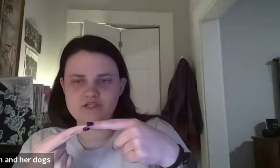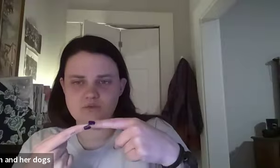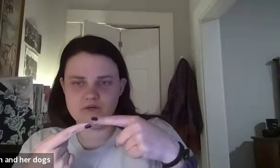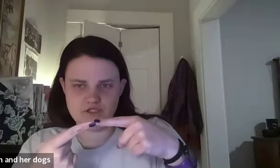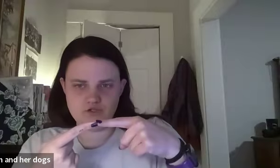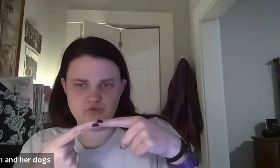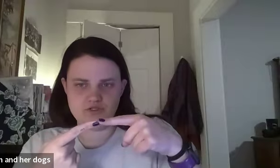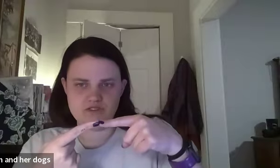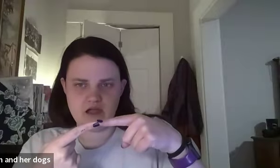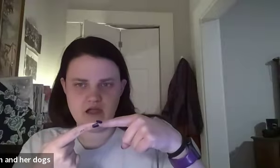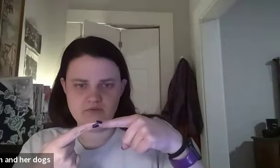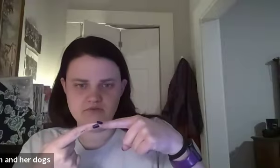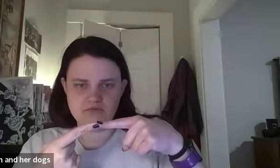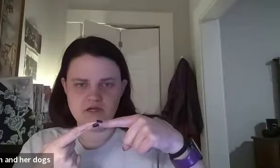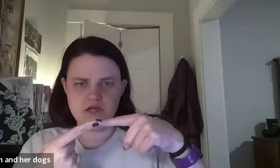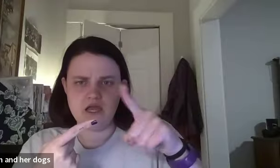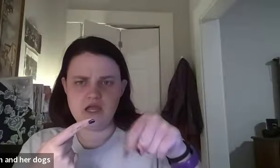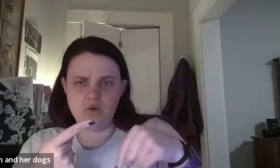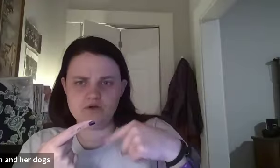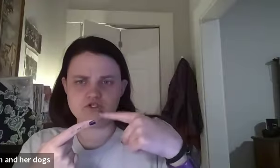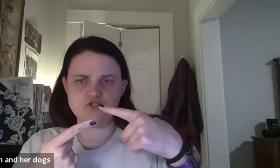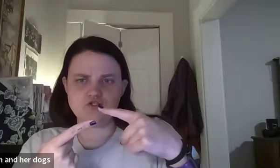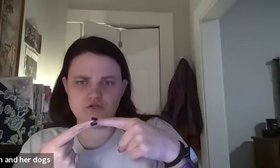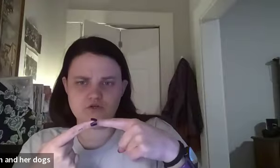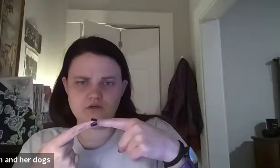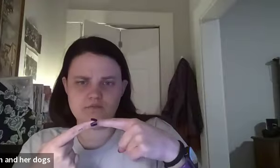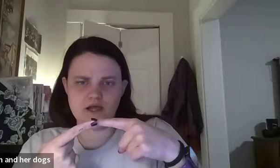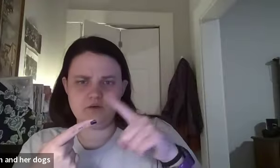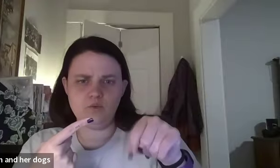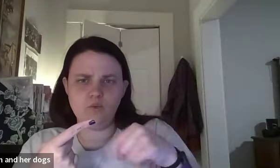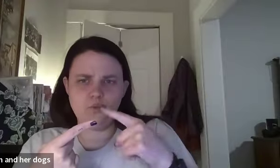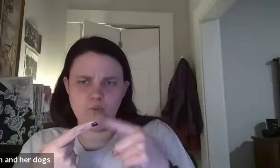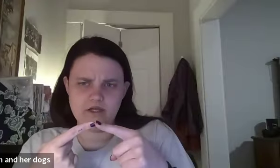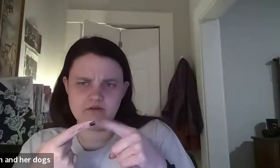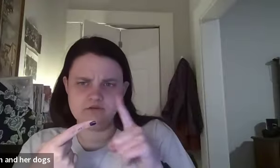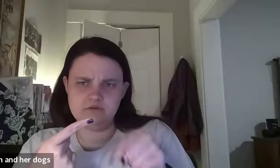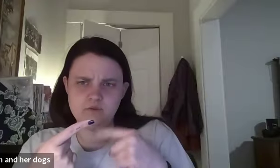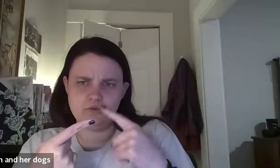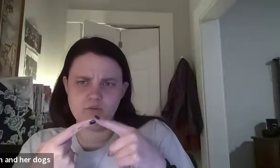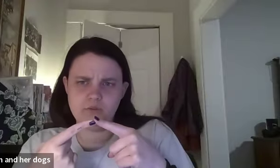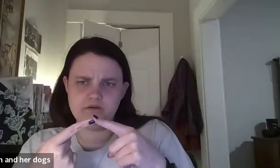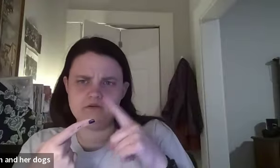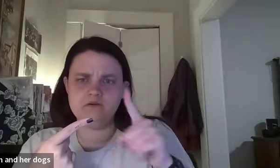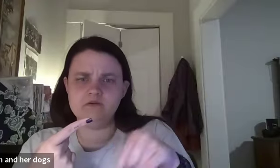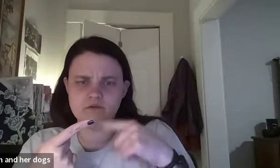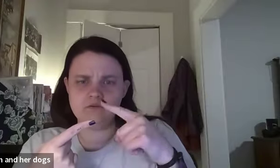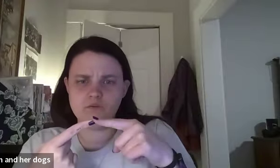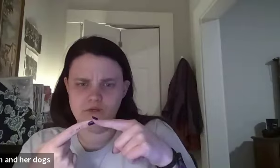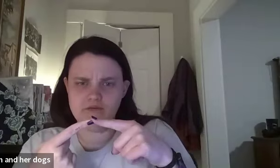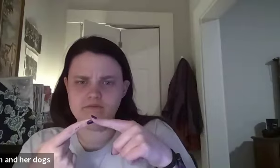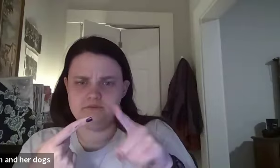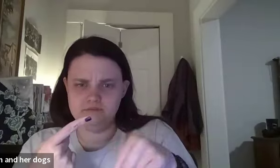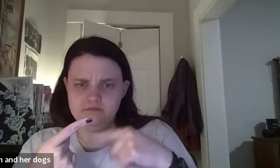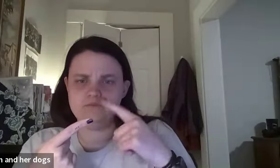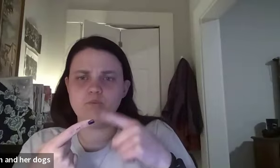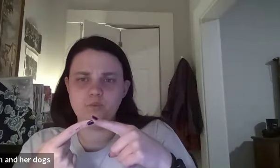is going to tap and go in a circle and come back. When, when, when,